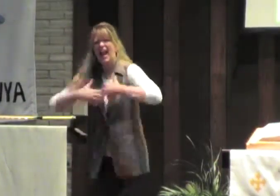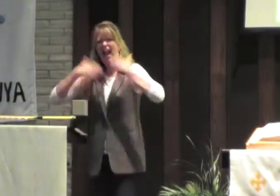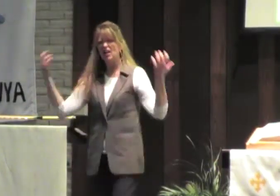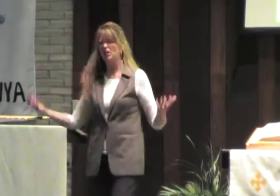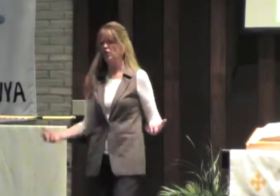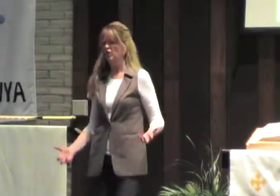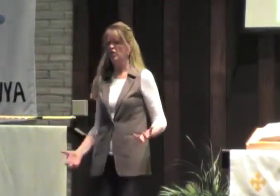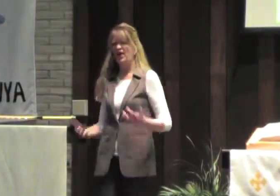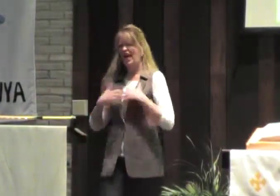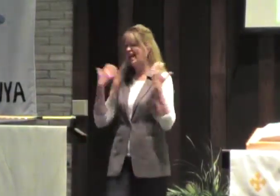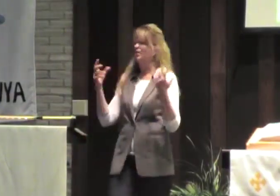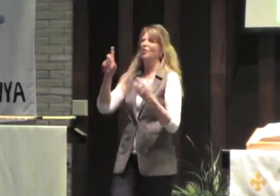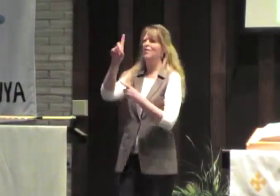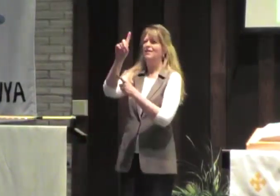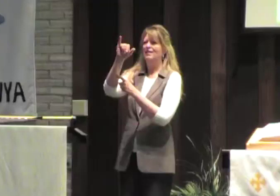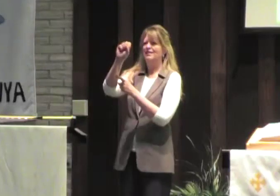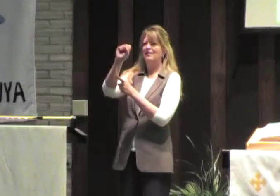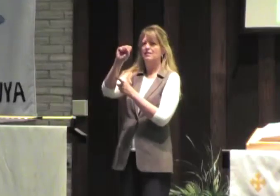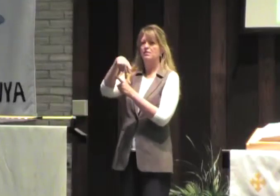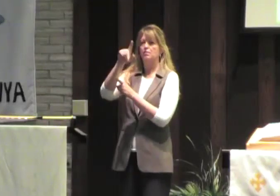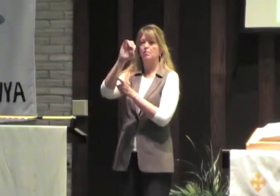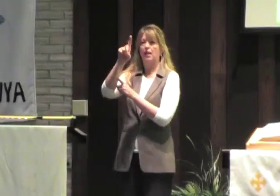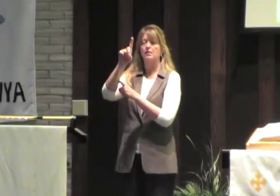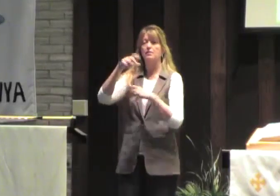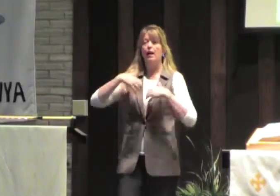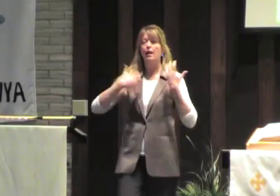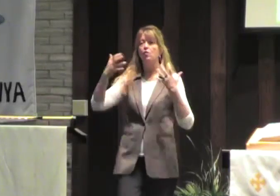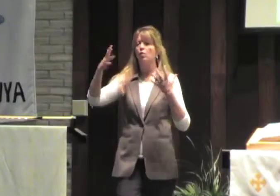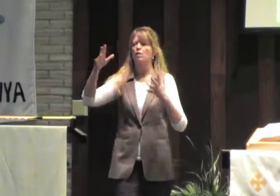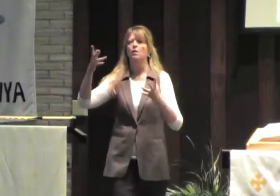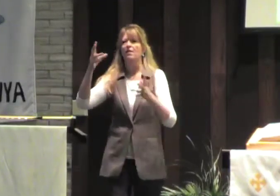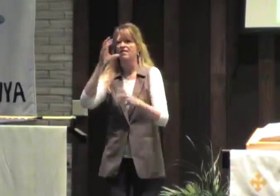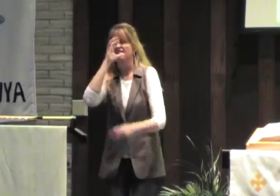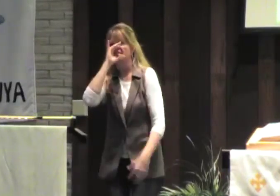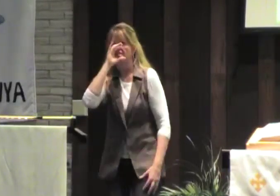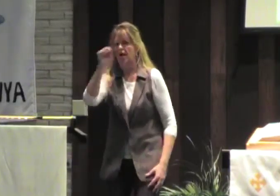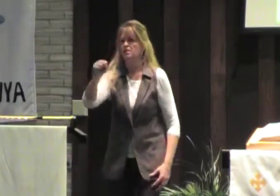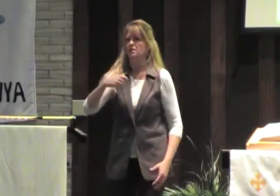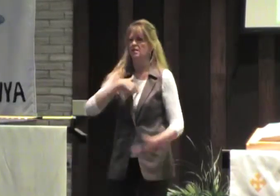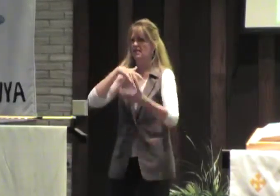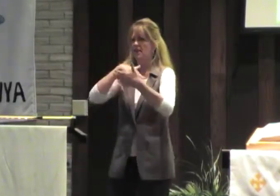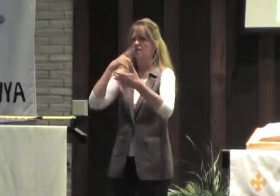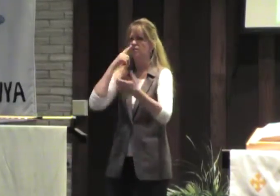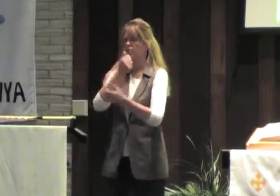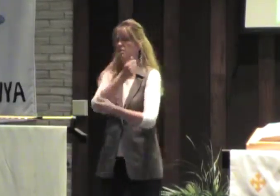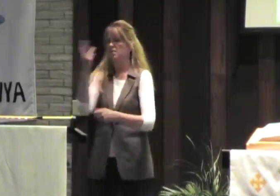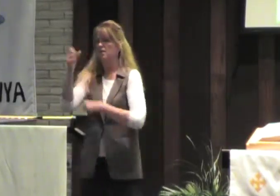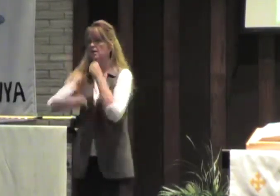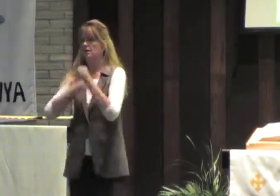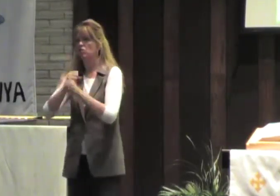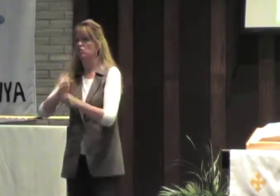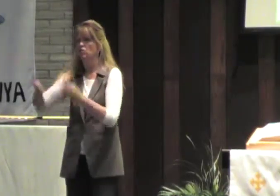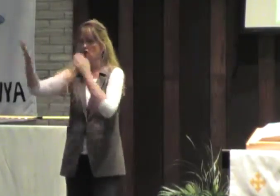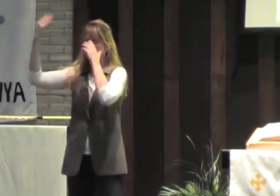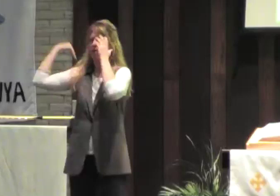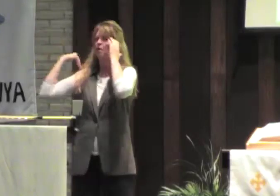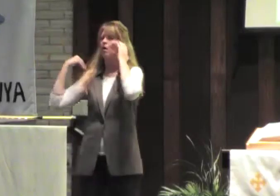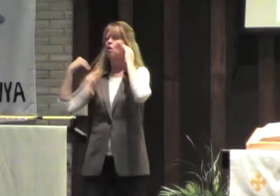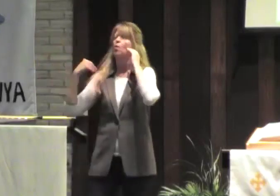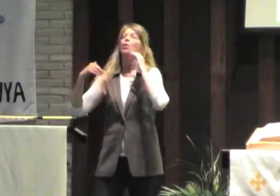sense? Anger. Displaced anger. It's fascinating. I studied it for many